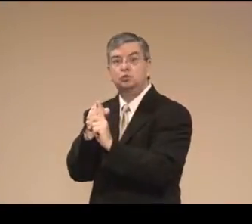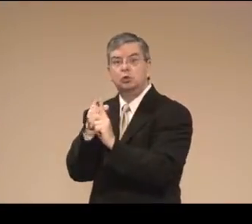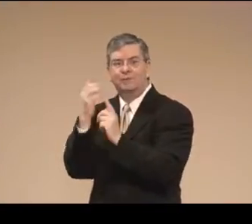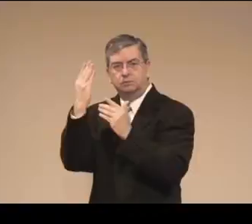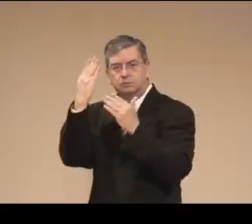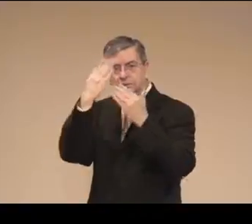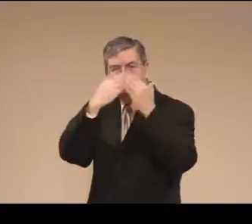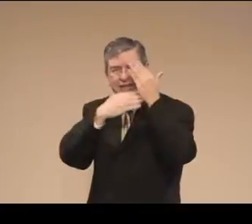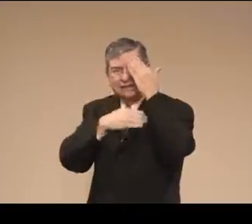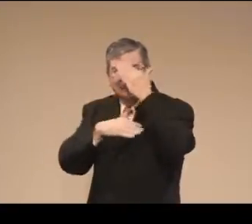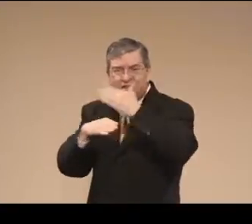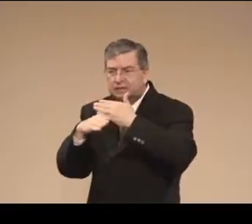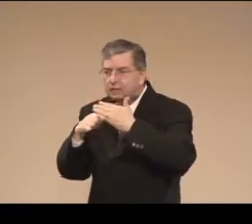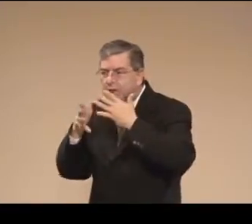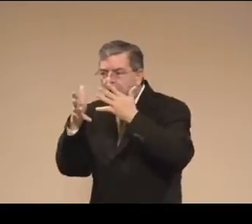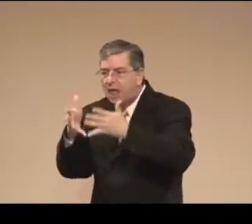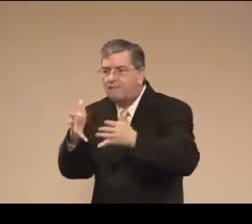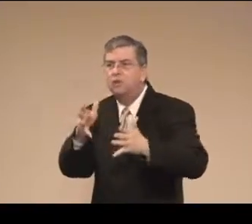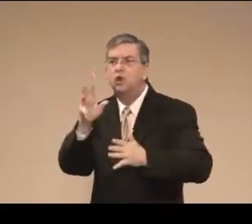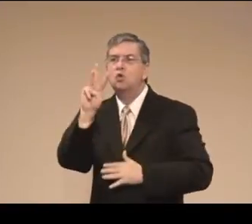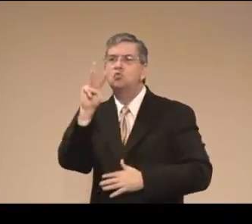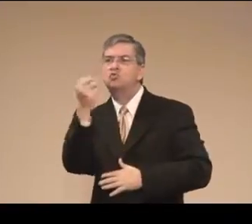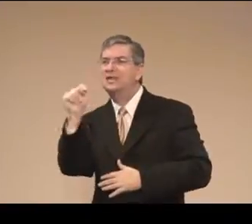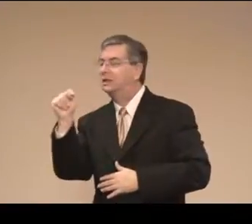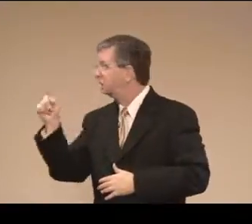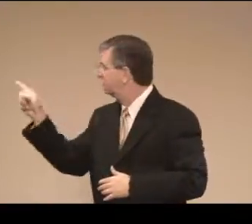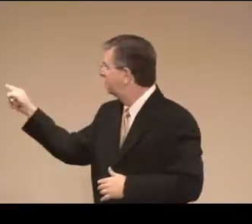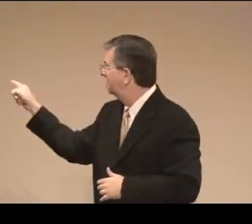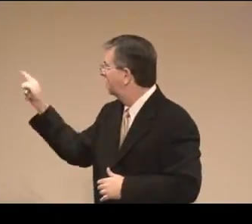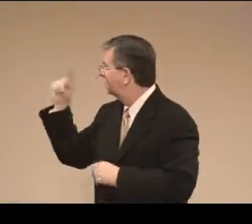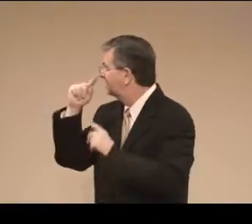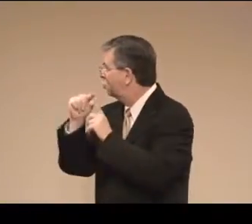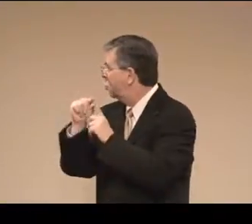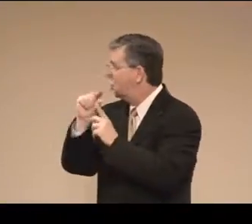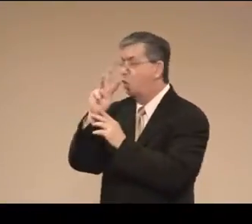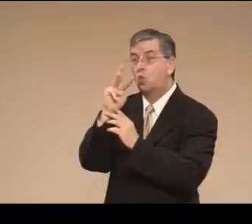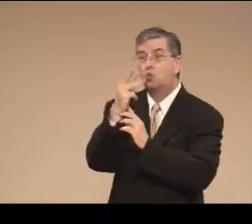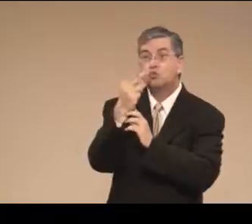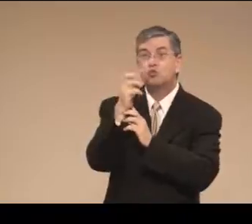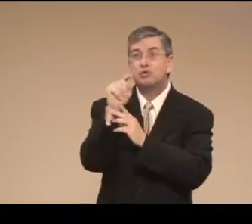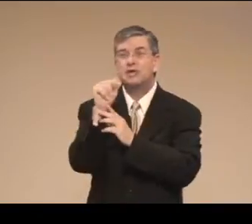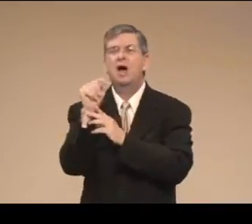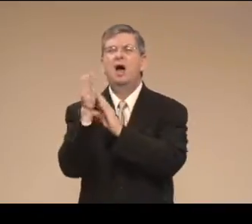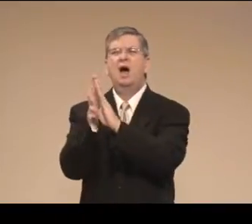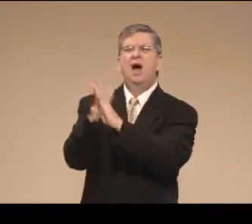themselves. And so that's why Gideon had this wheat that he was threshing.